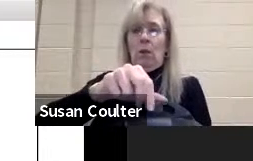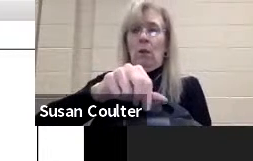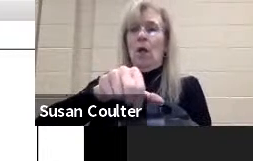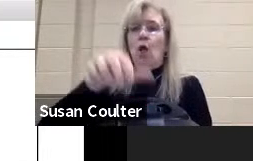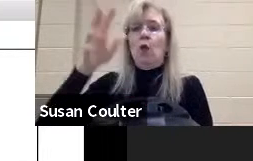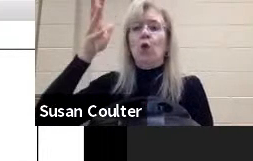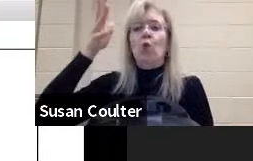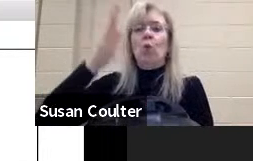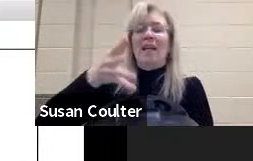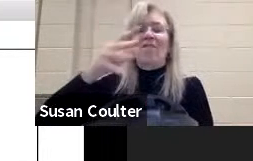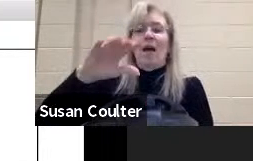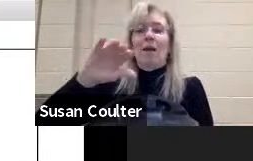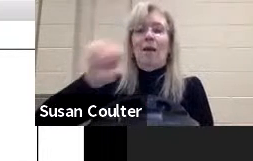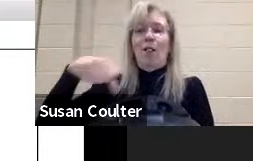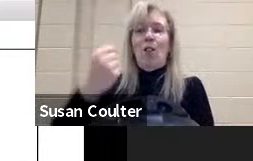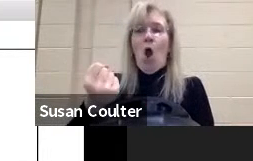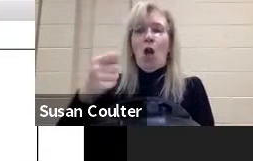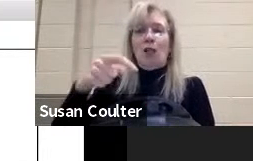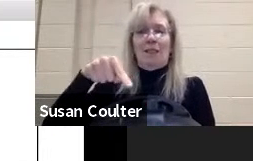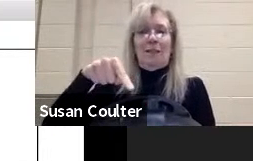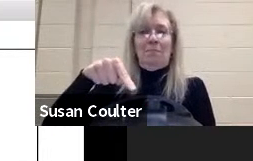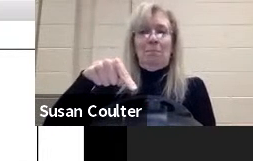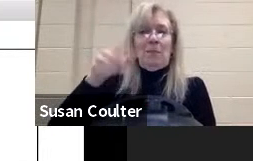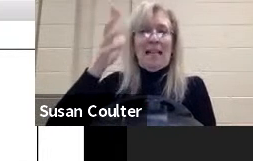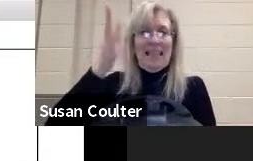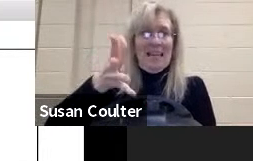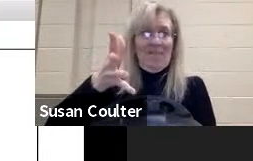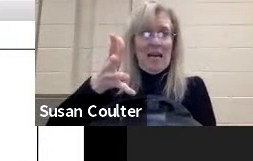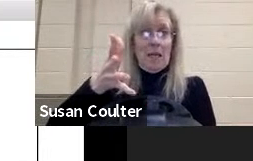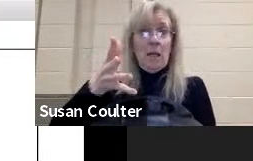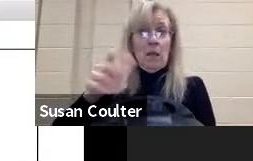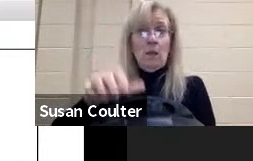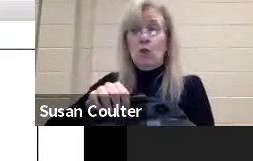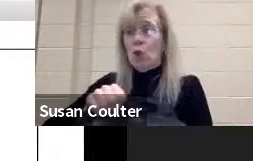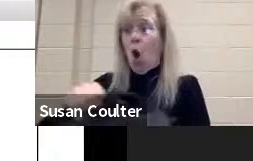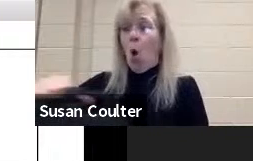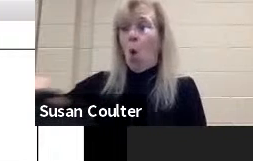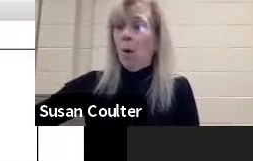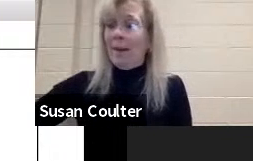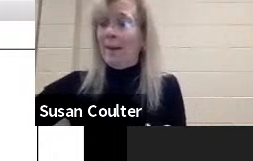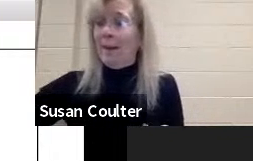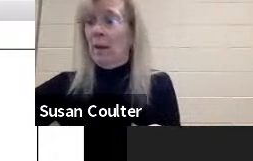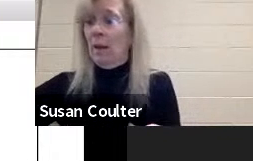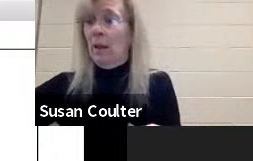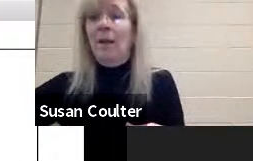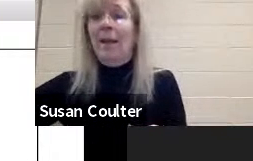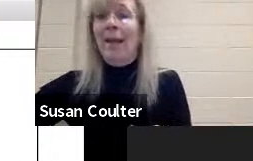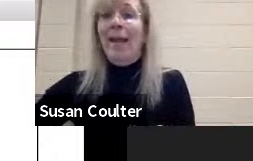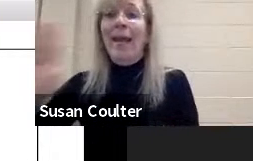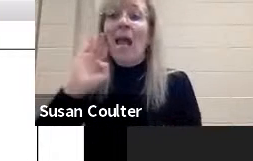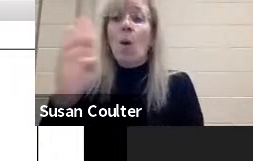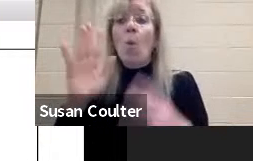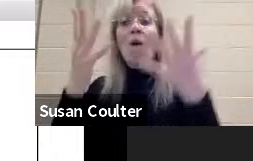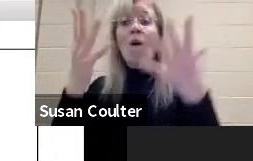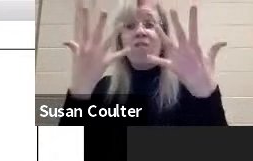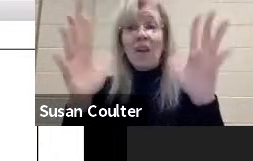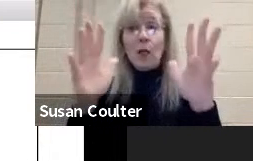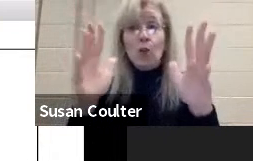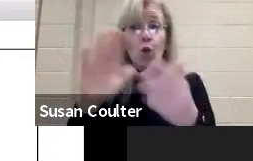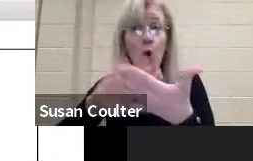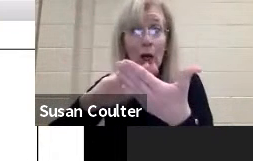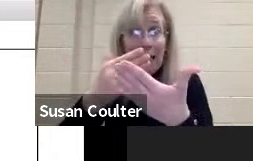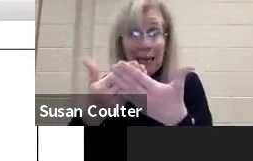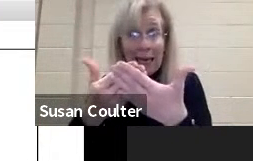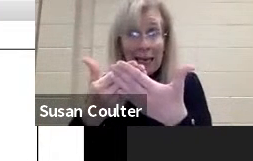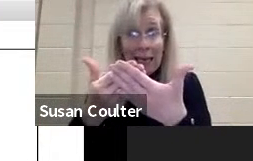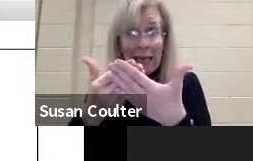natural, you leave it locked. Leave it. So it will